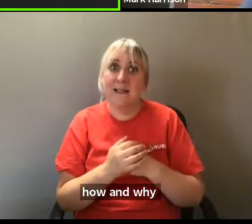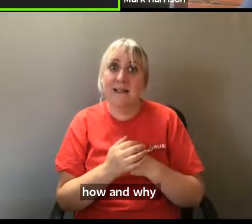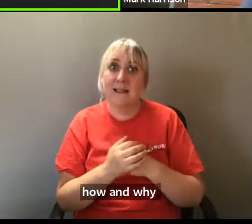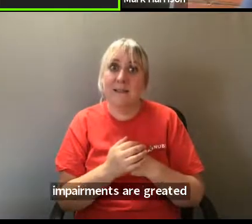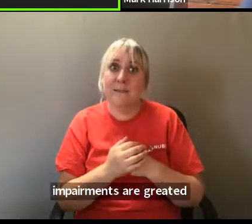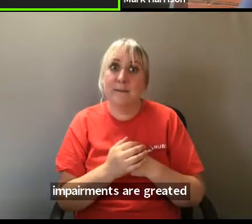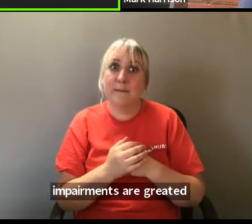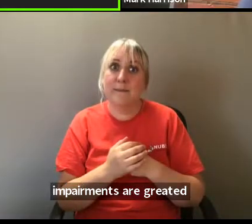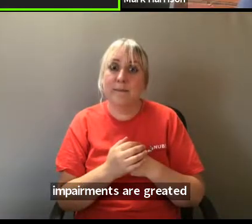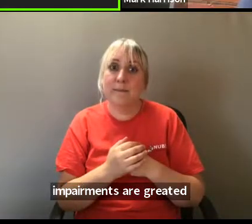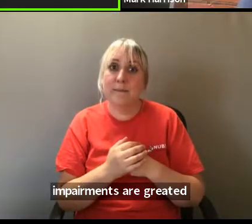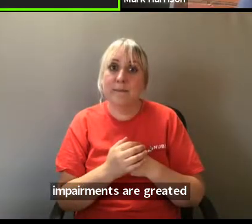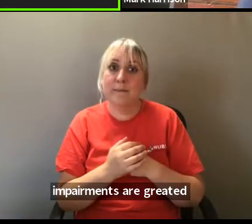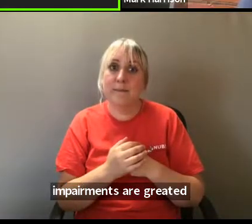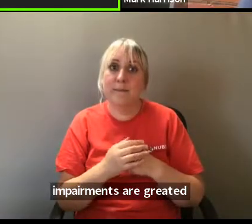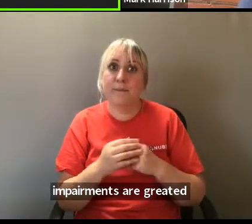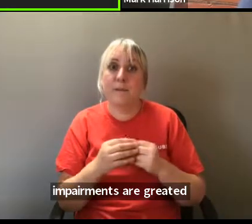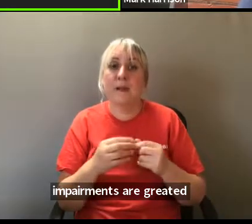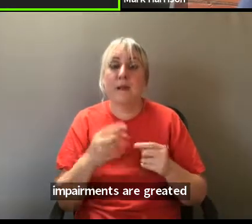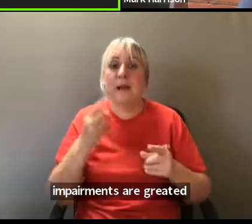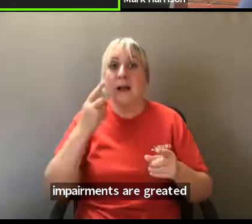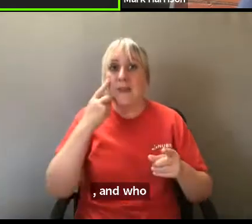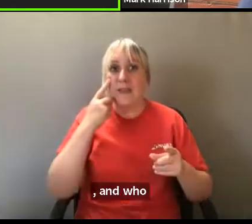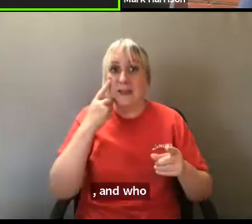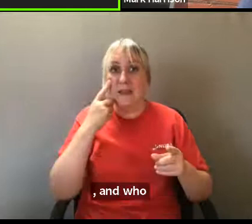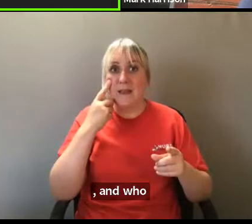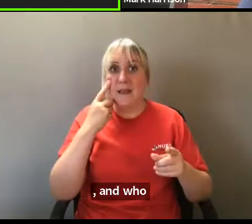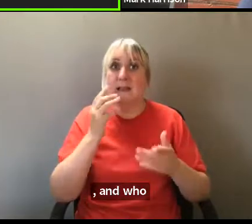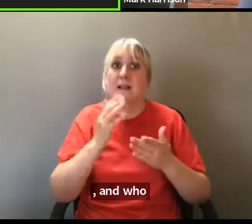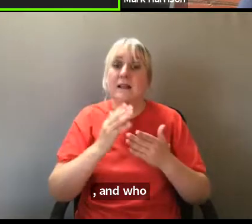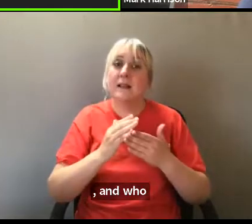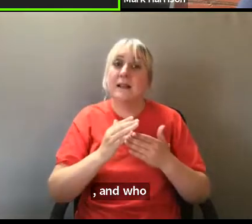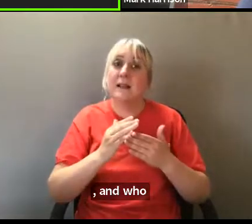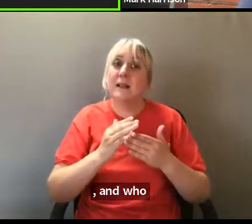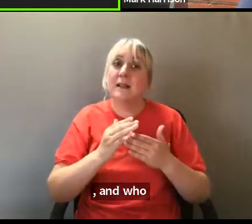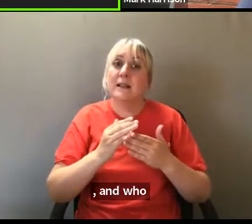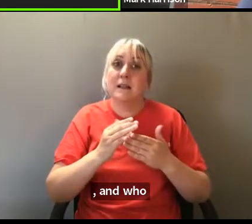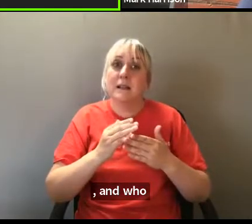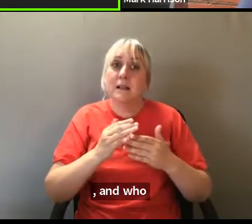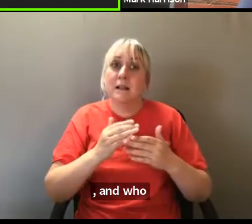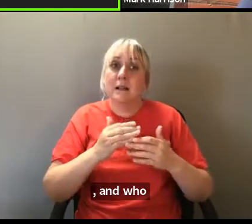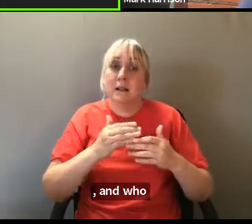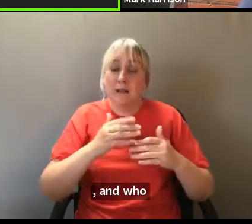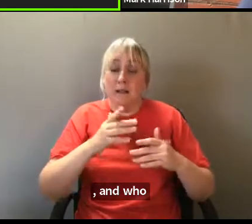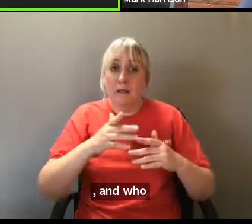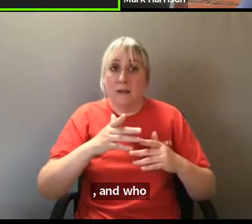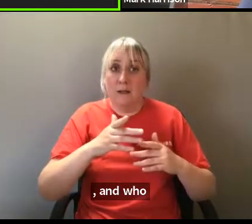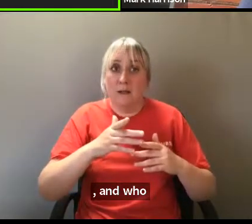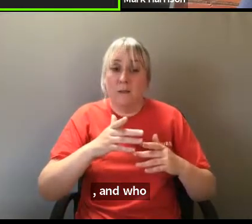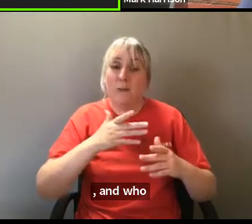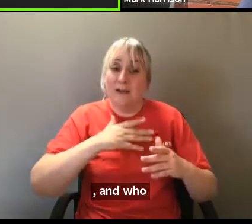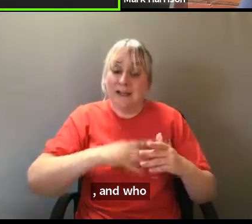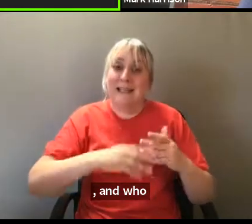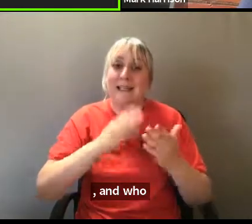that. But not enough to develop the model